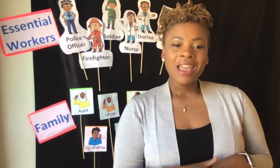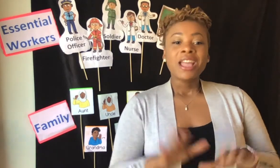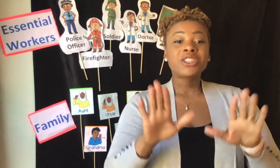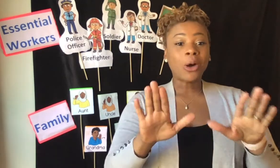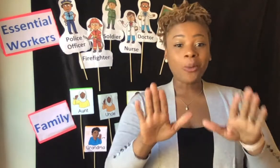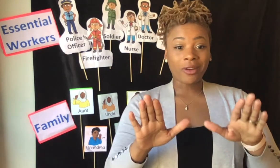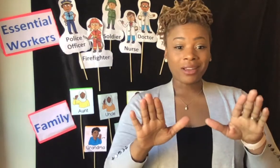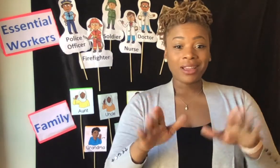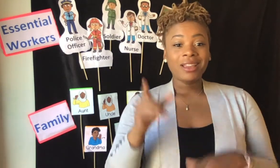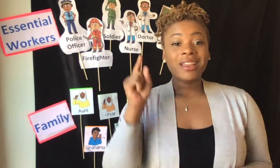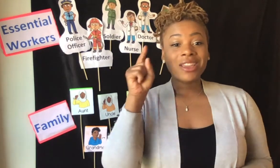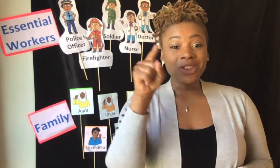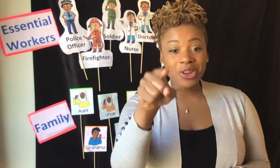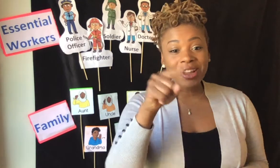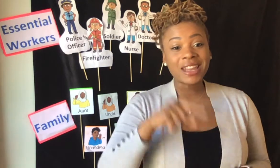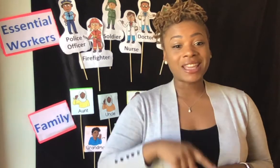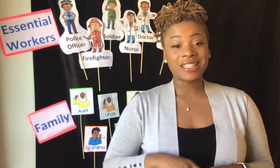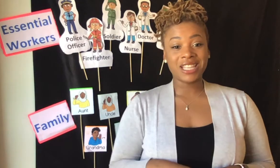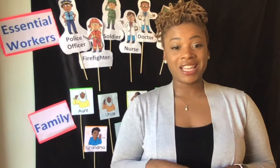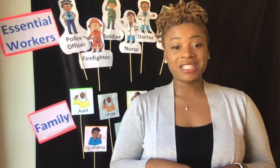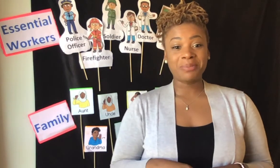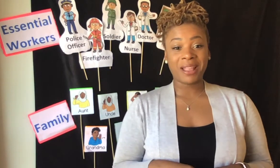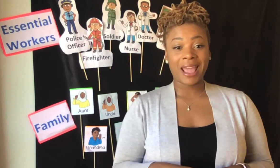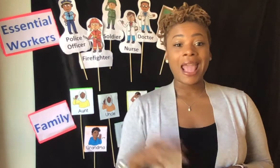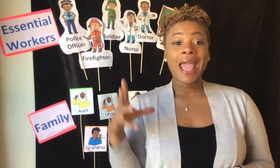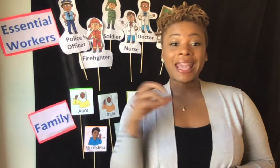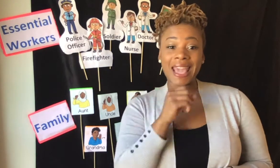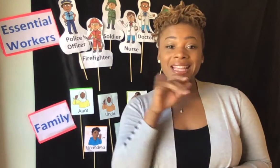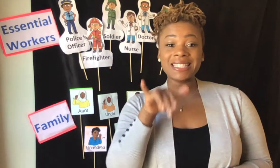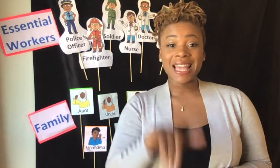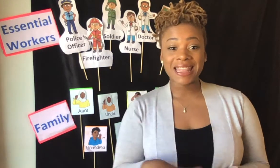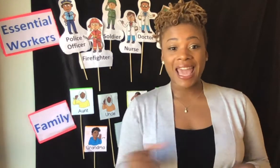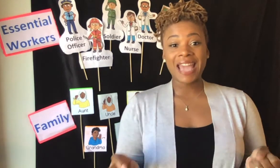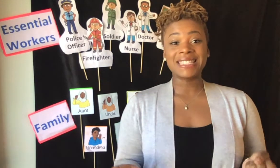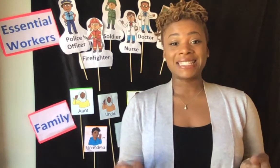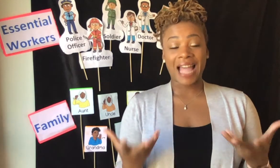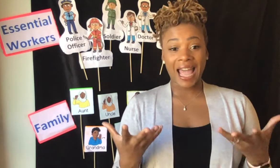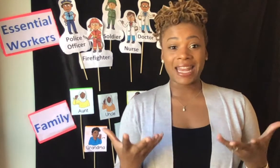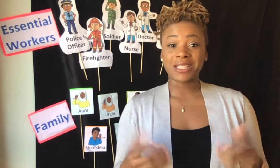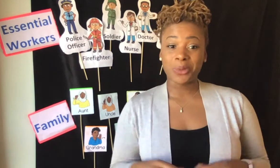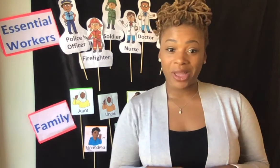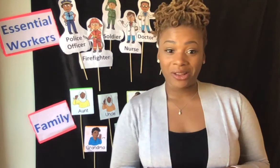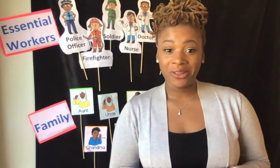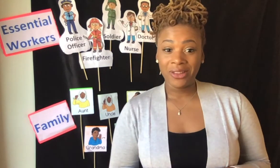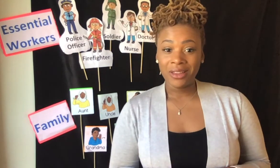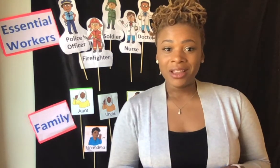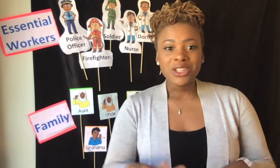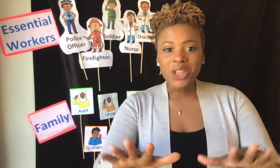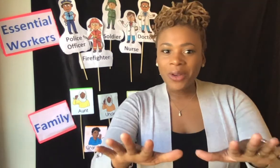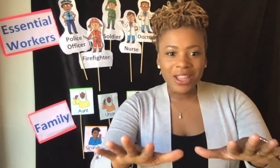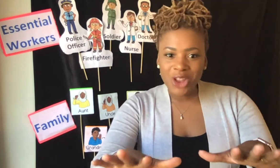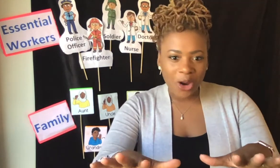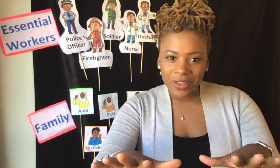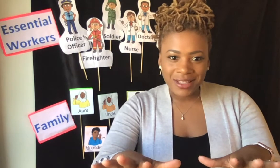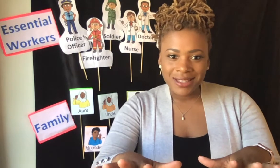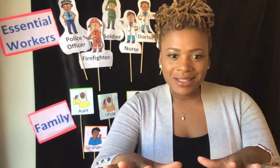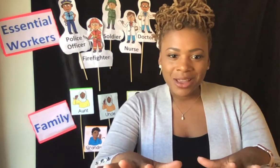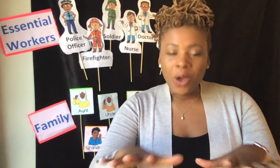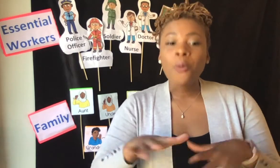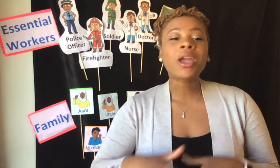Don't worry, you're going to get a chance to play Guess That Sign as well. Don't get nervous. We're going to do